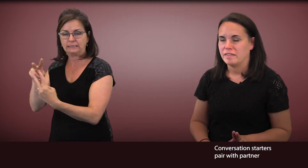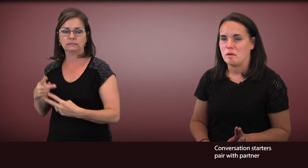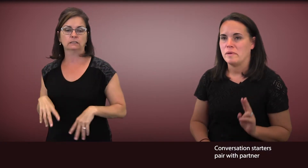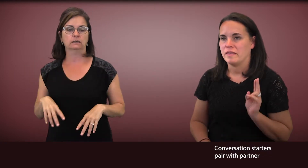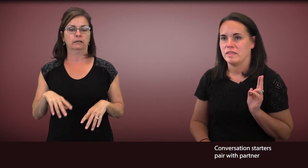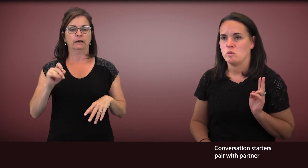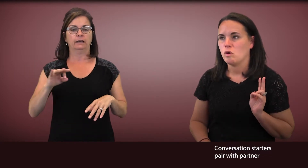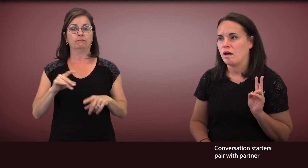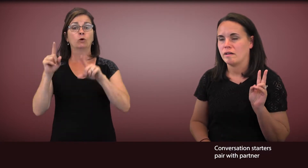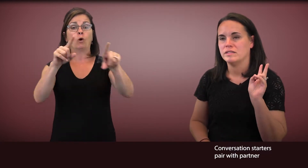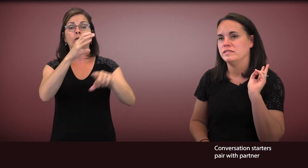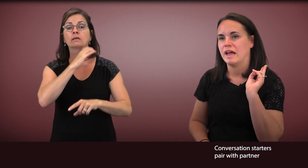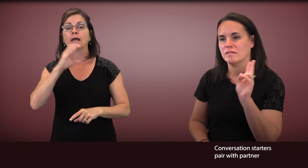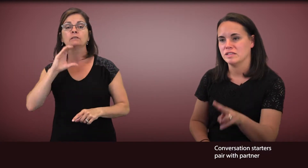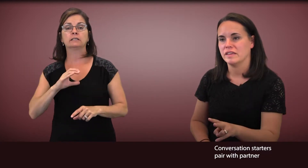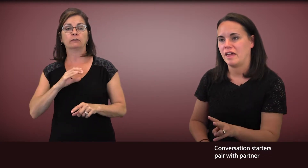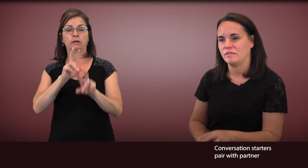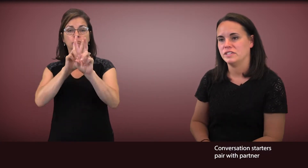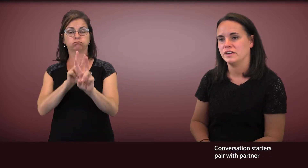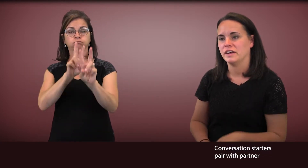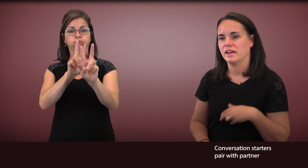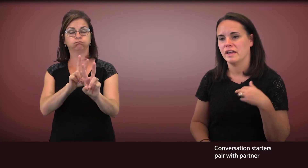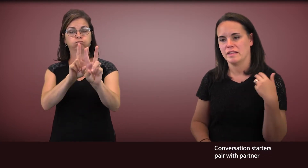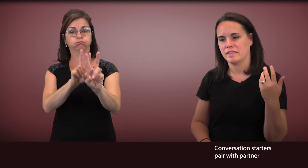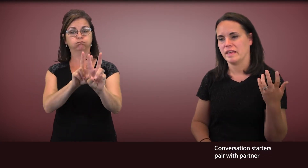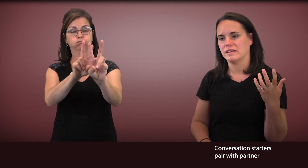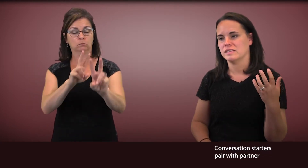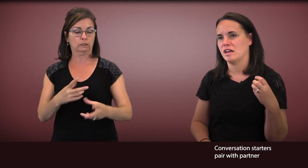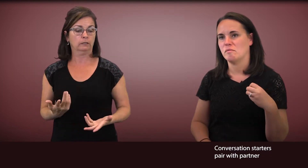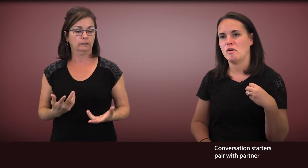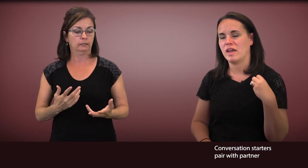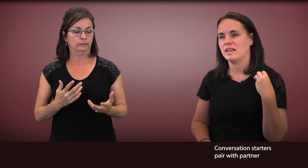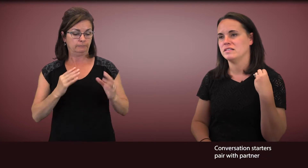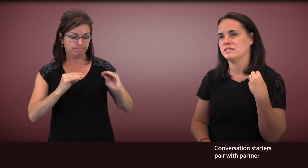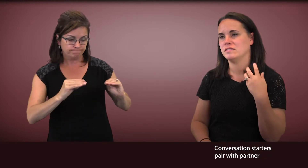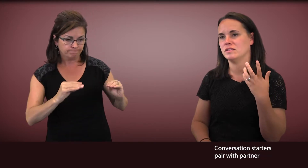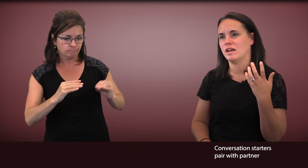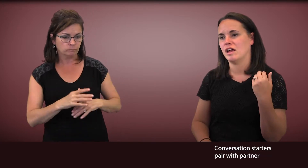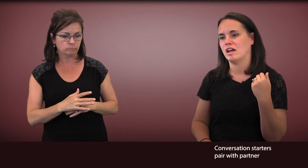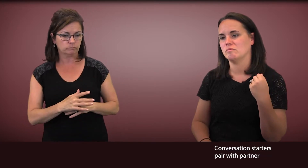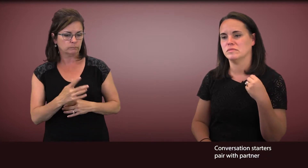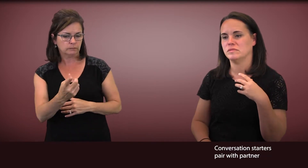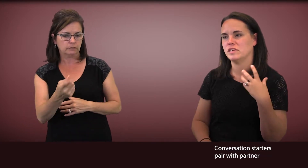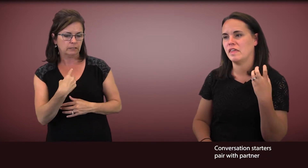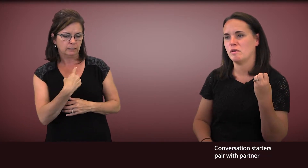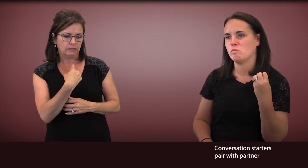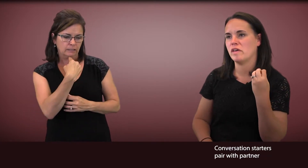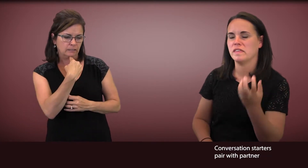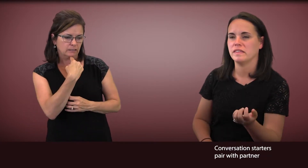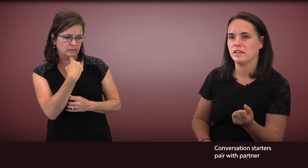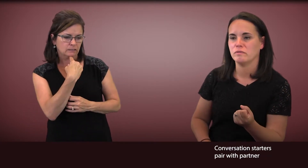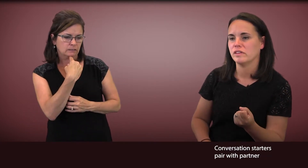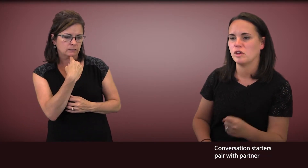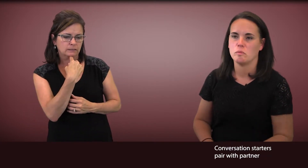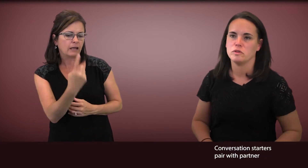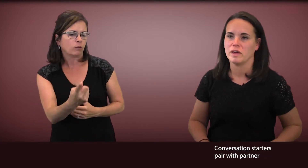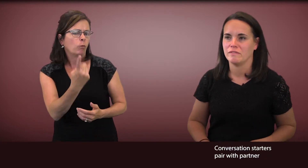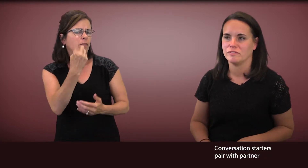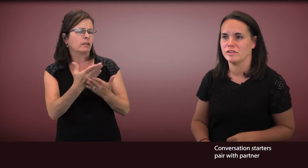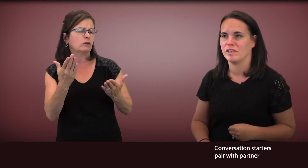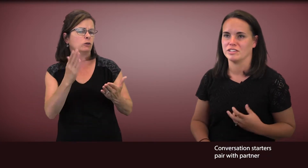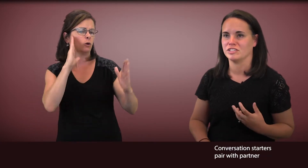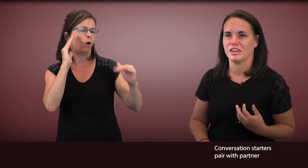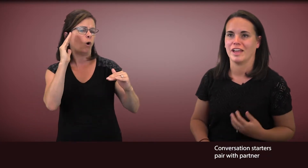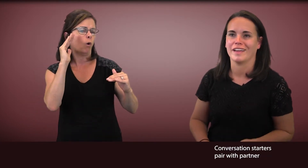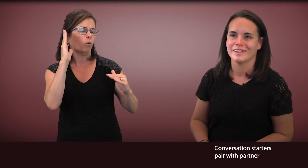partnering kids up as they walk down to the cafeteria and saying to them, okay, tell them one thing that you really hope you